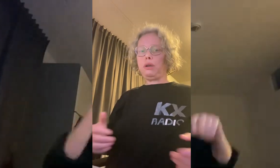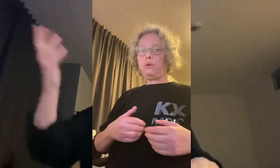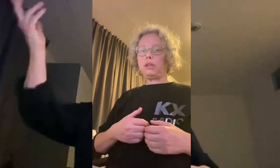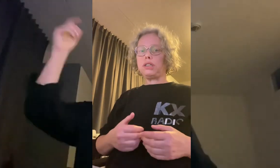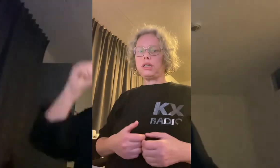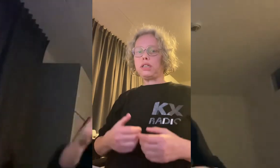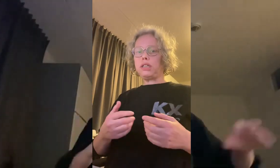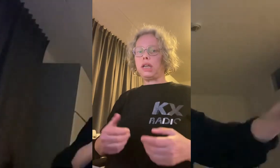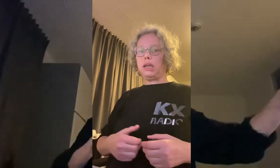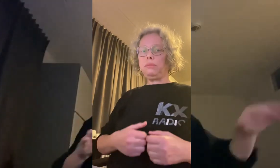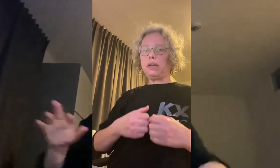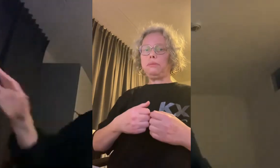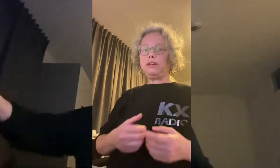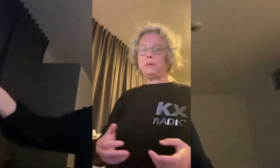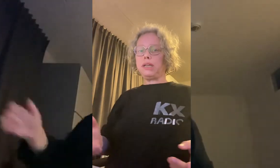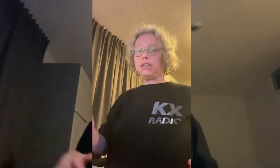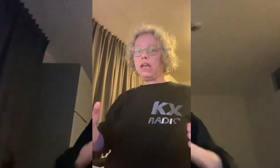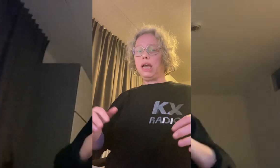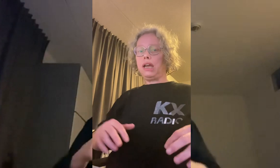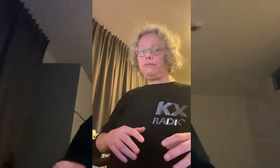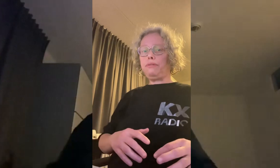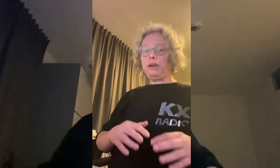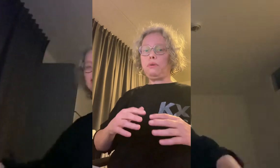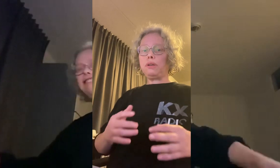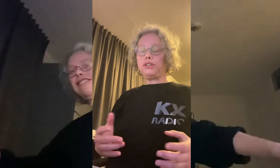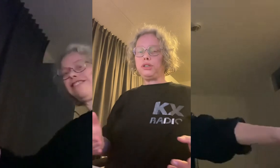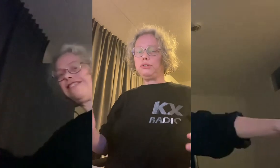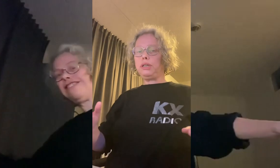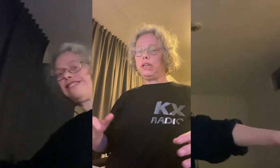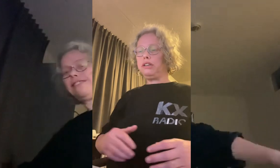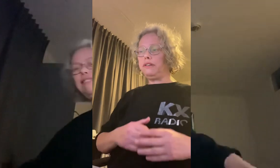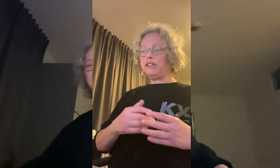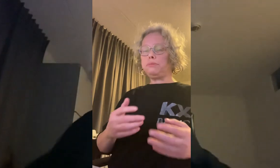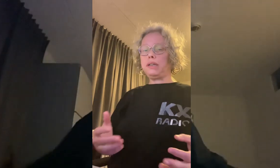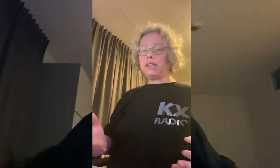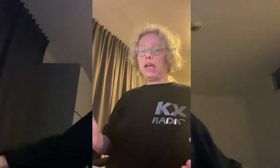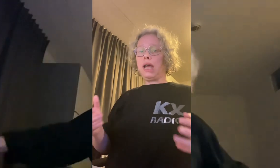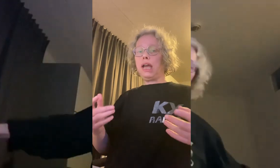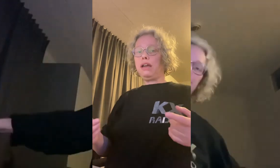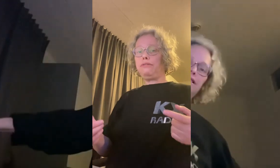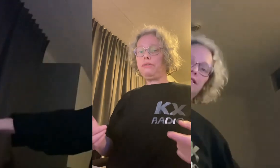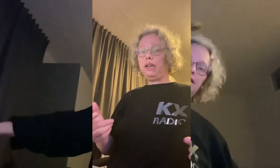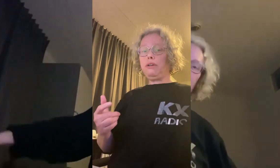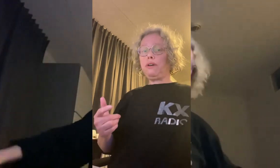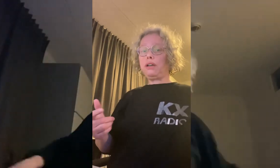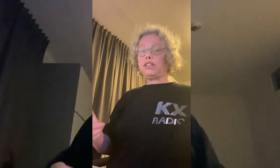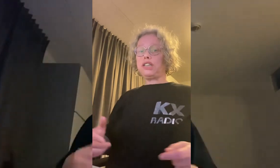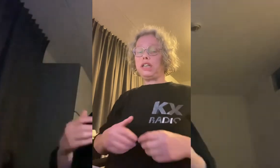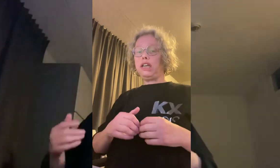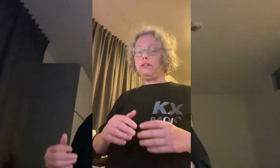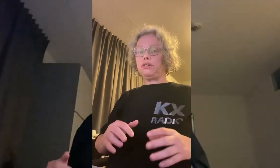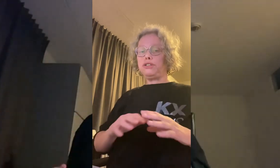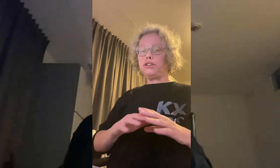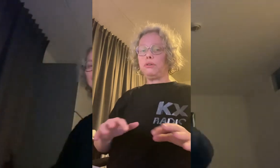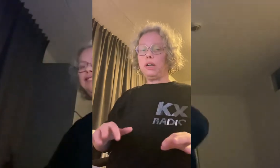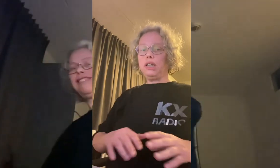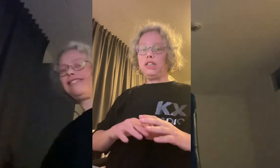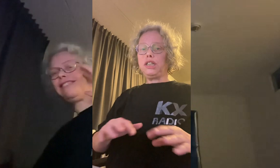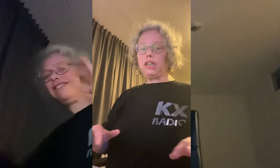Everyone's the same, that makes everyone's unique, which makes everyone's equal. So stop